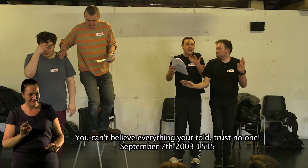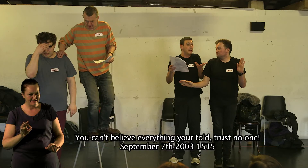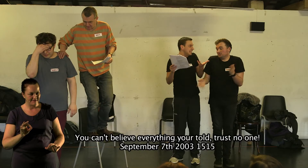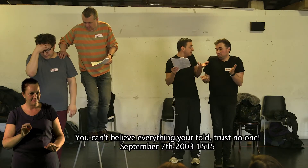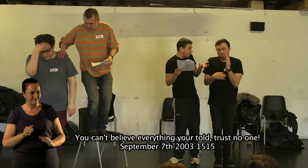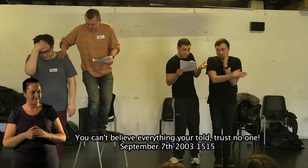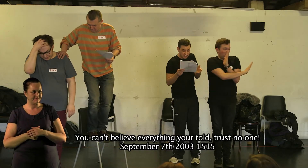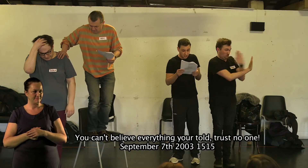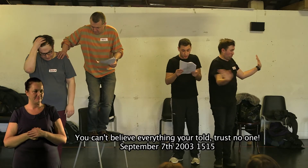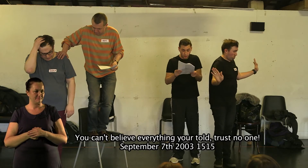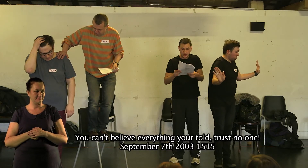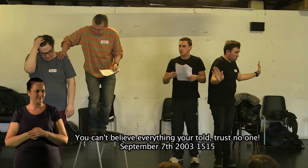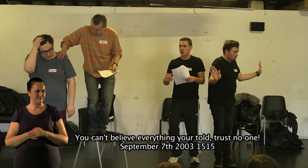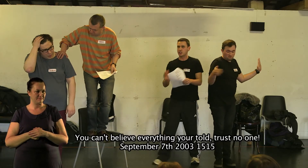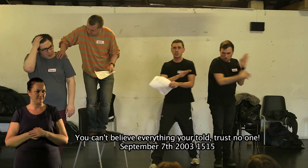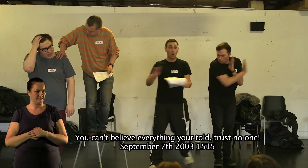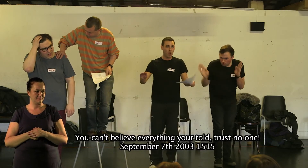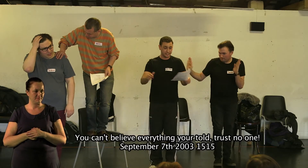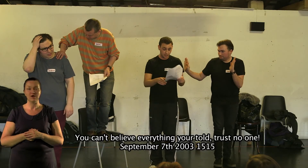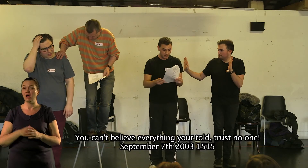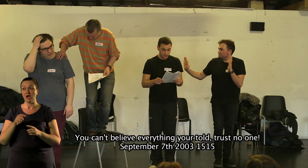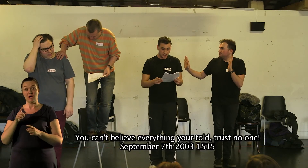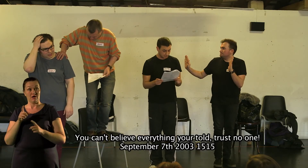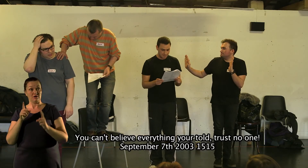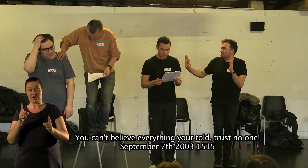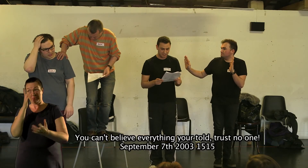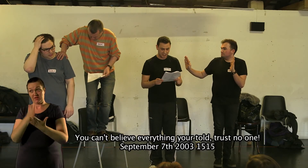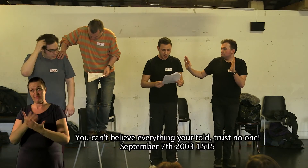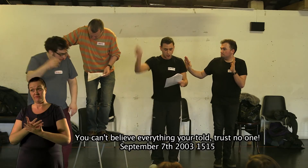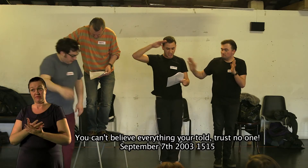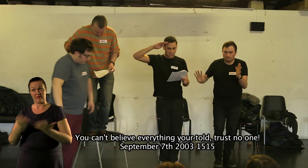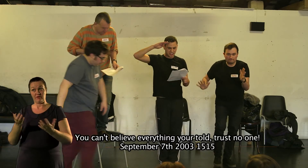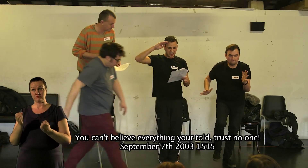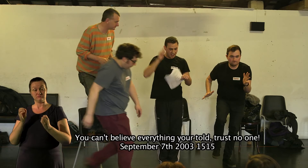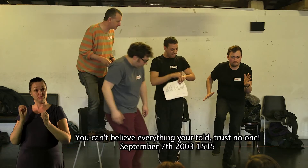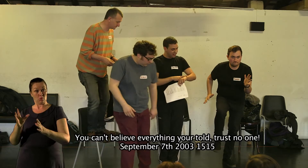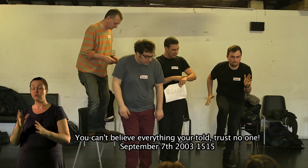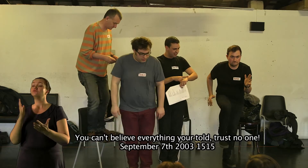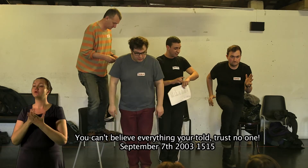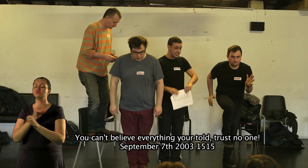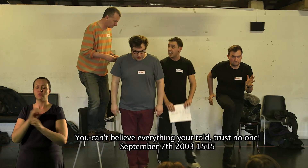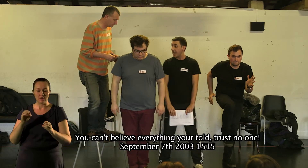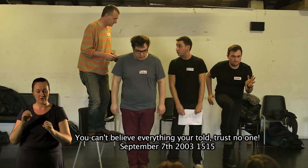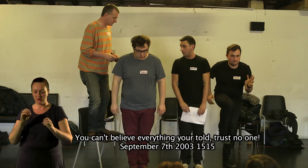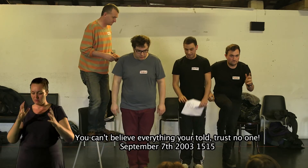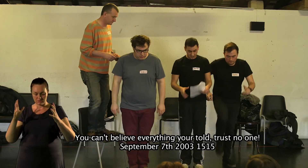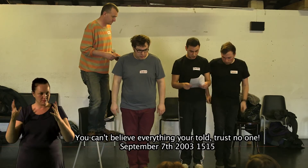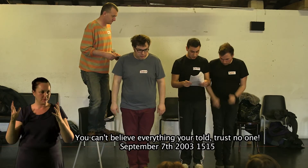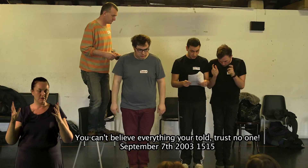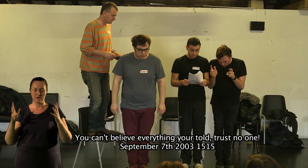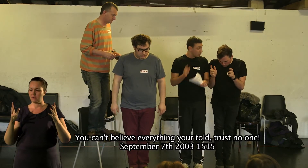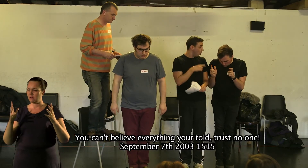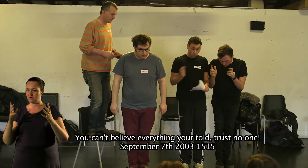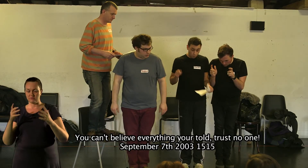You can't believe everything you're told. Trust no one. September 7th, 2003, 15:15. Ezra